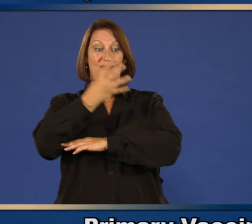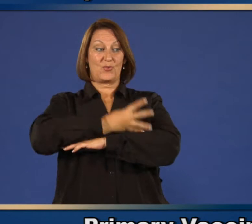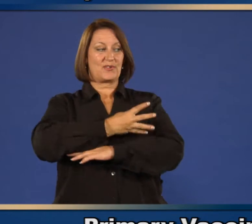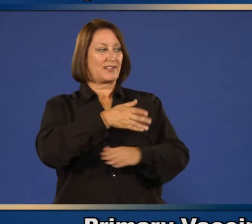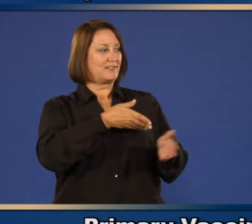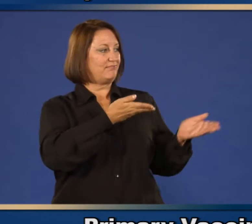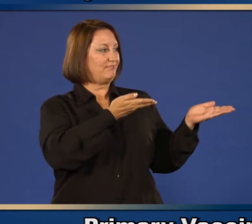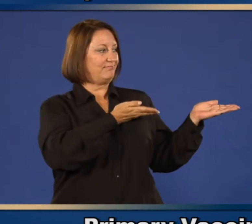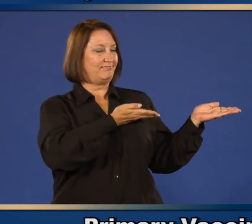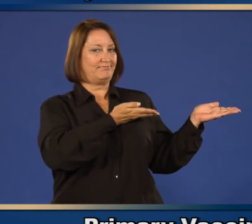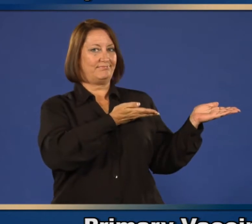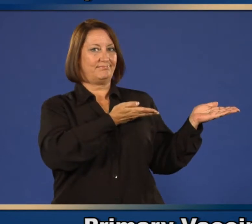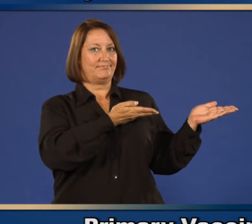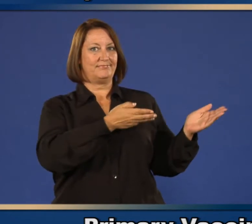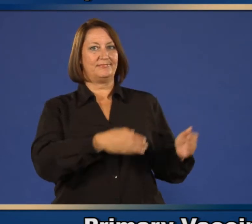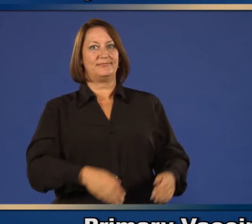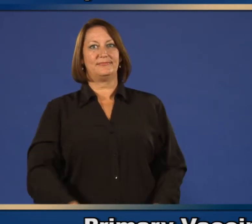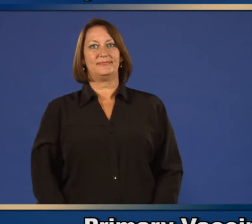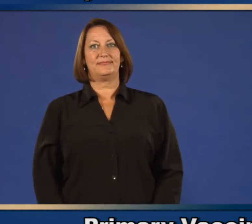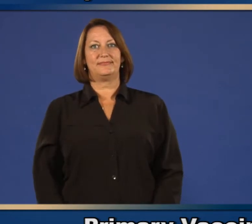Day 4.